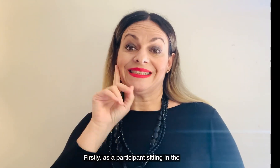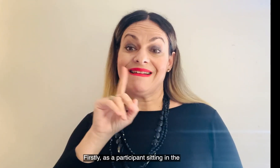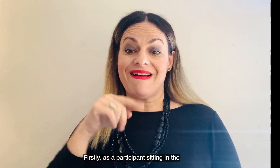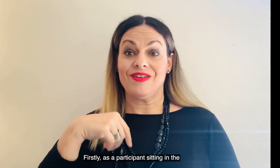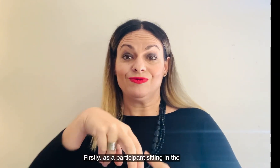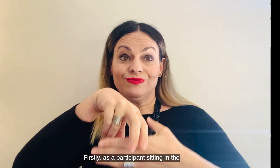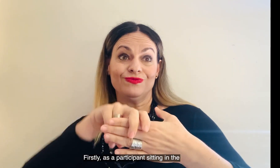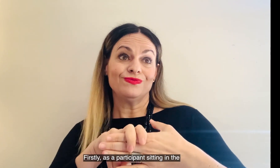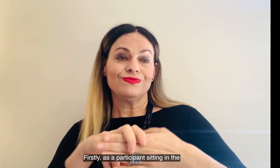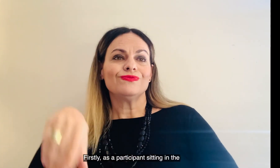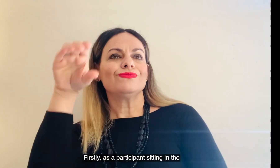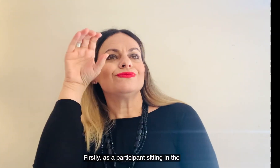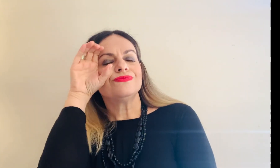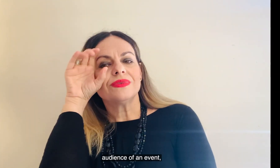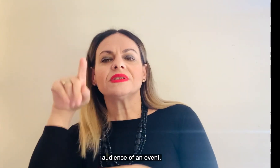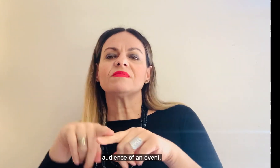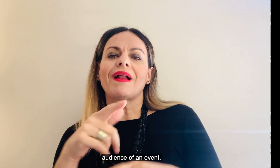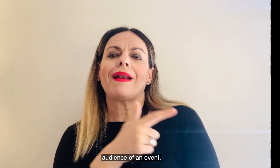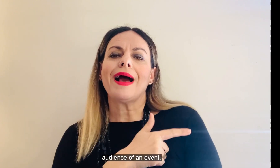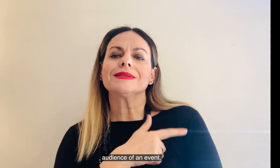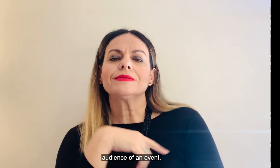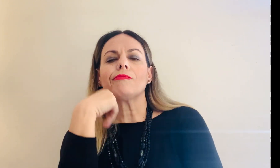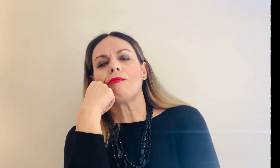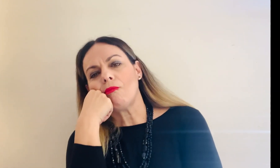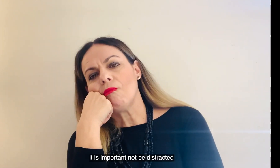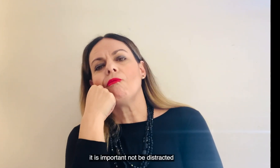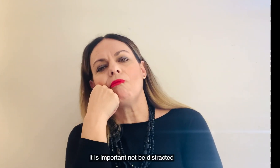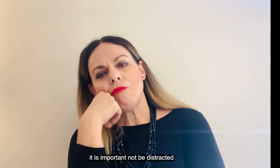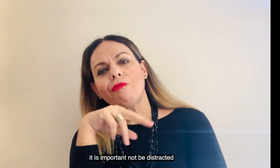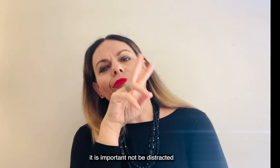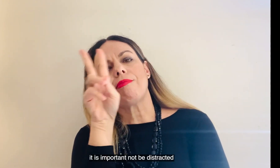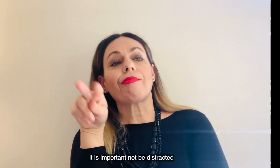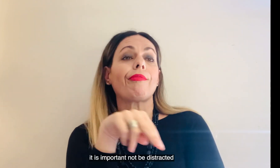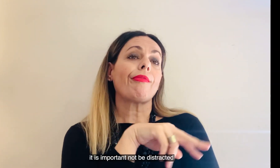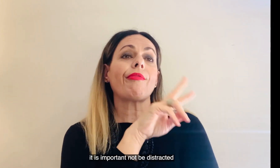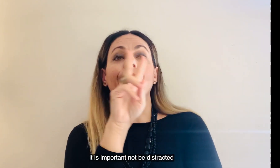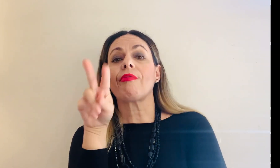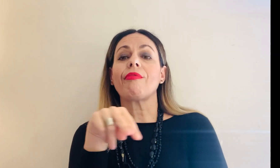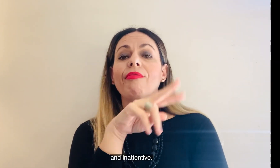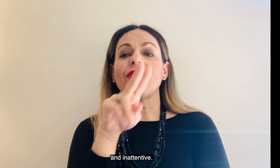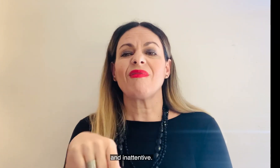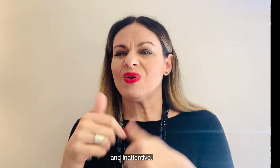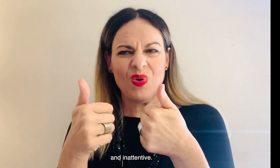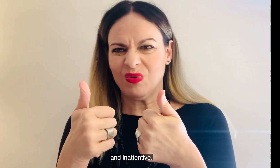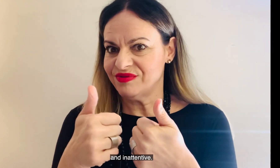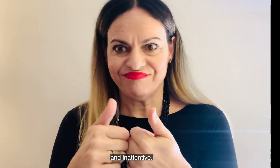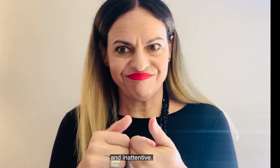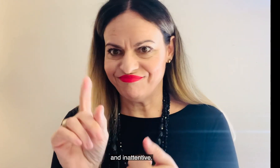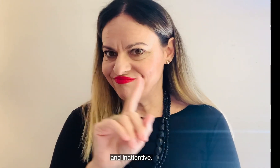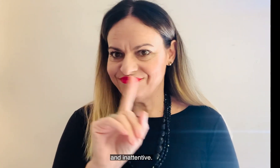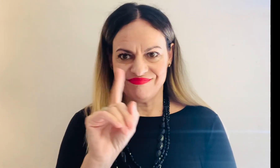Firstly, as a participant sitting in the audience of an event, it is important not to be distracted and inattentive.